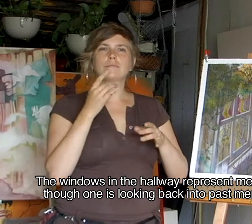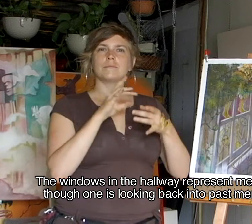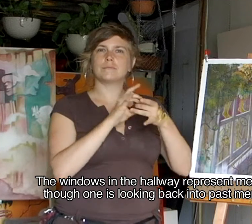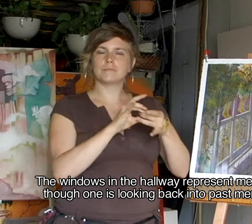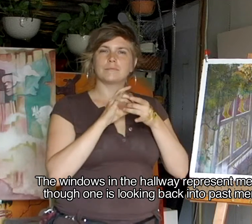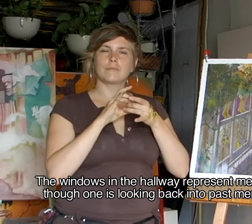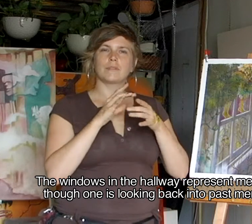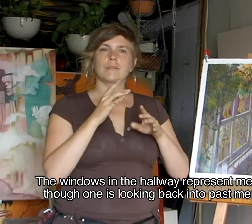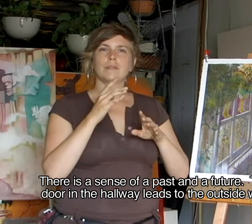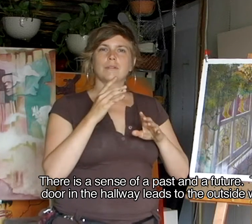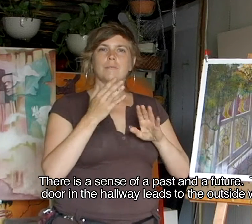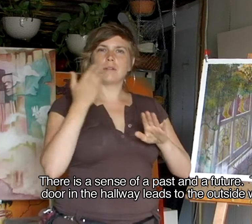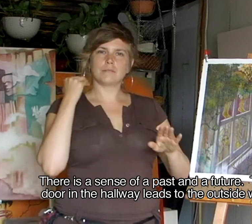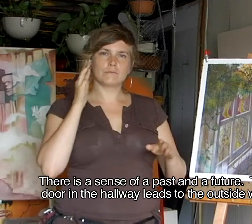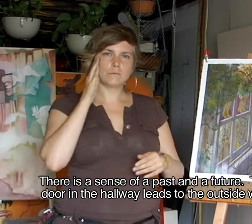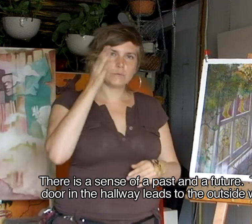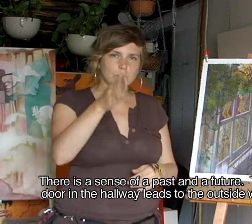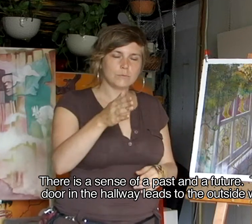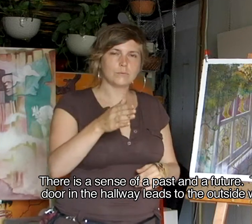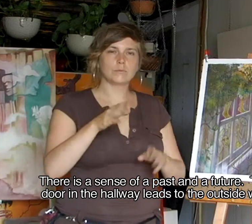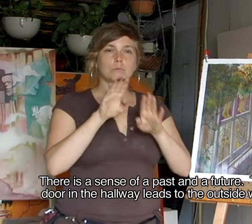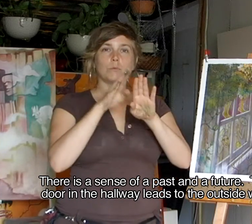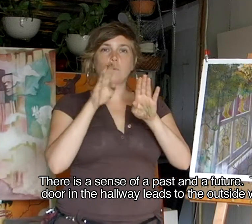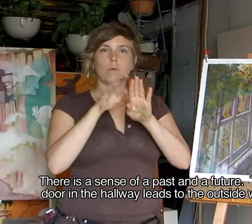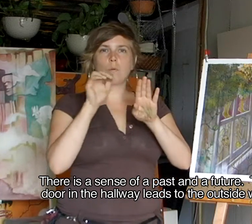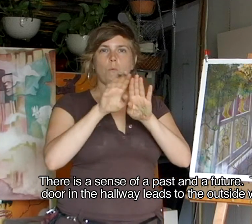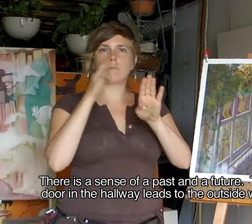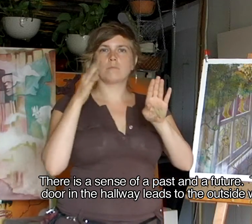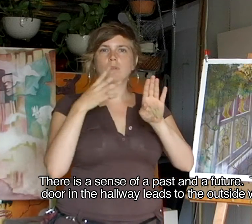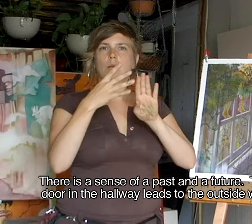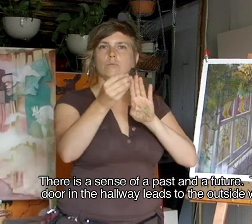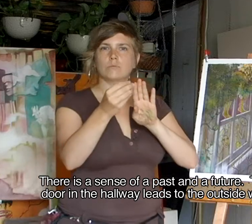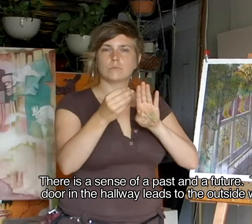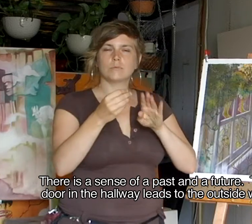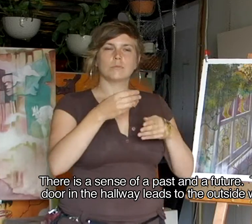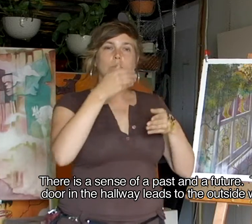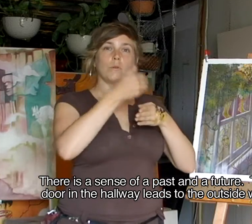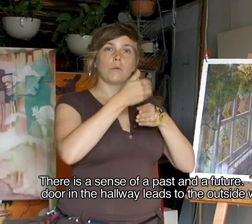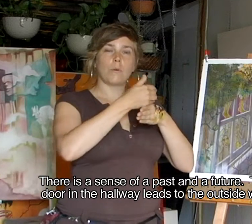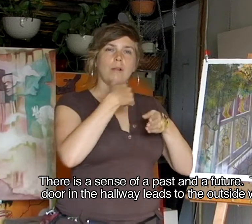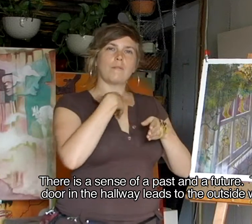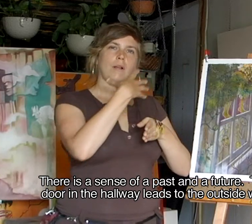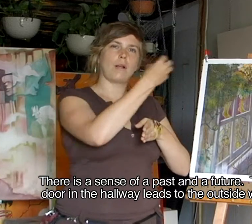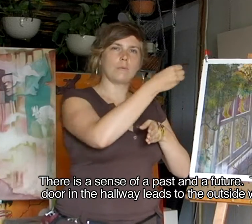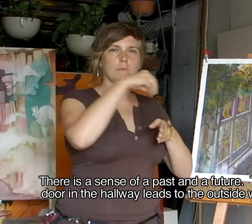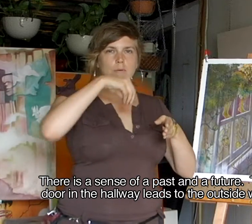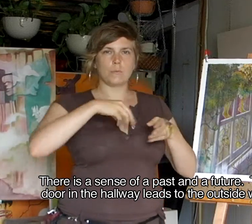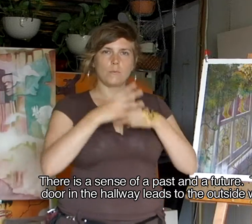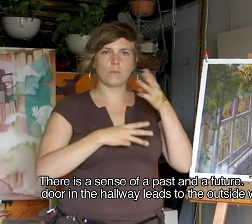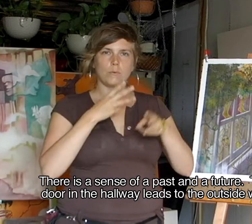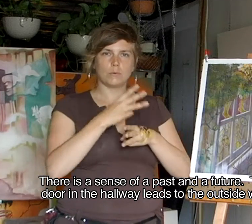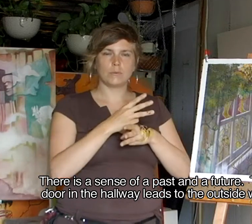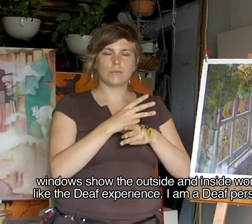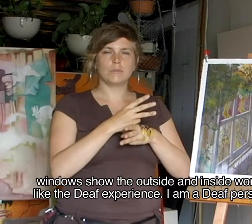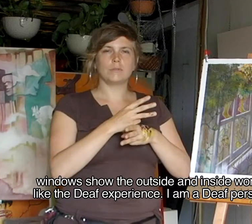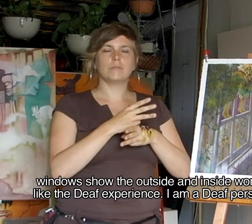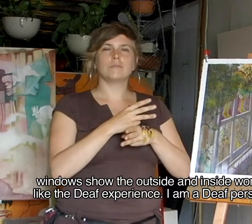it confirmed my first impressions of the work. The windows in the hallway represent